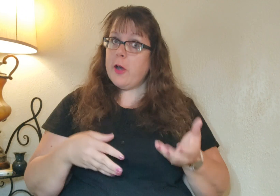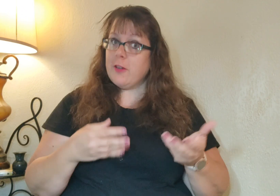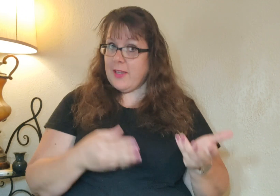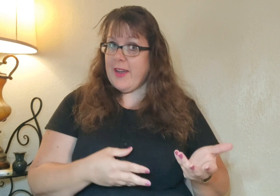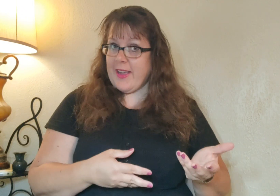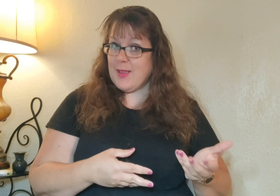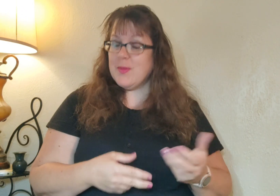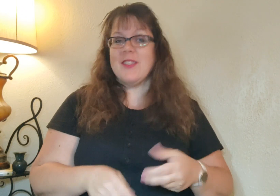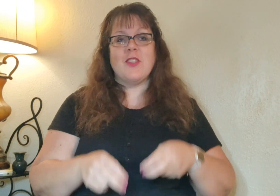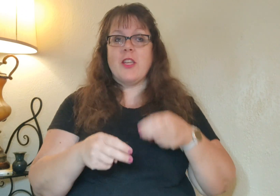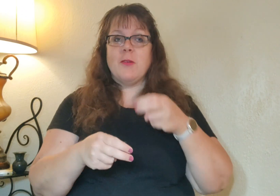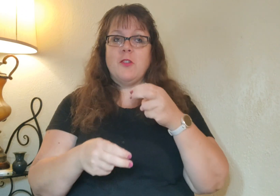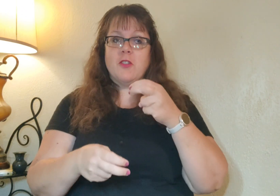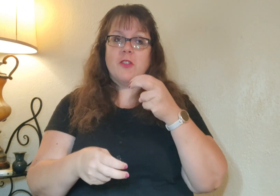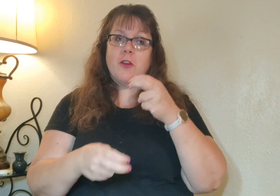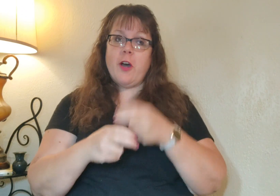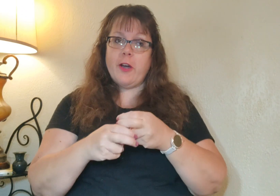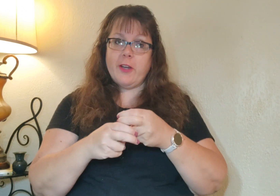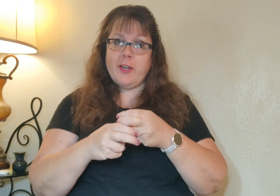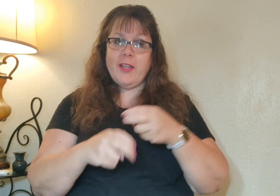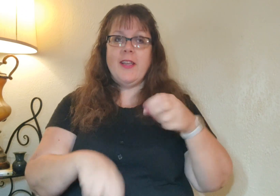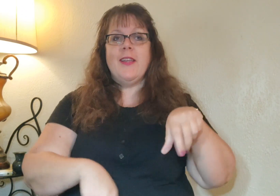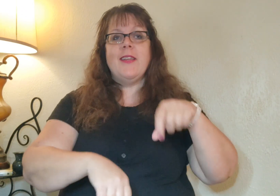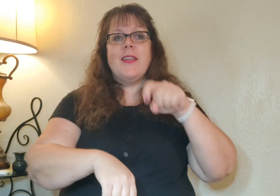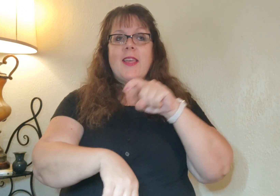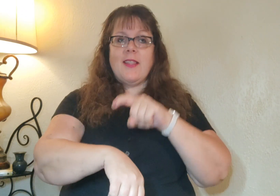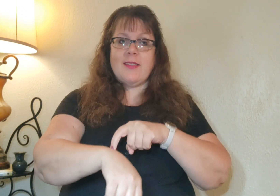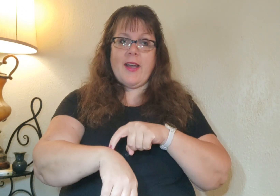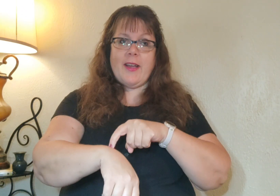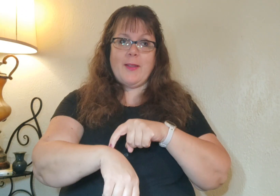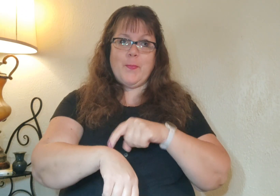hard times. So you would just do hard and time.